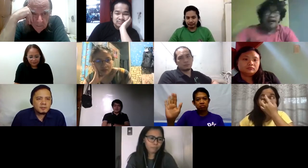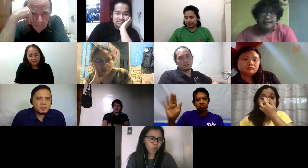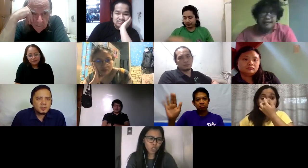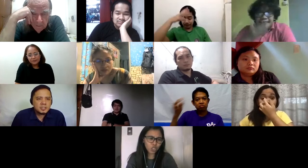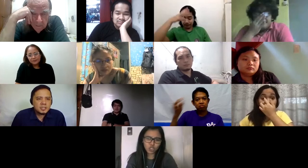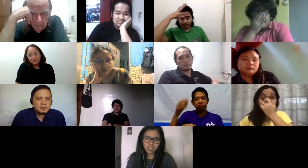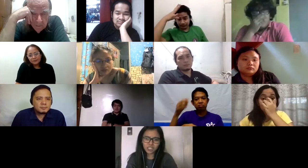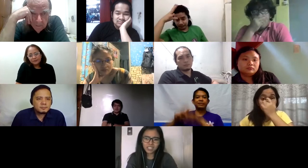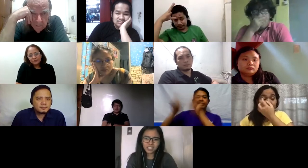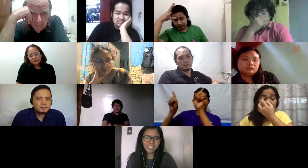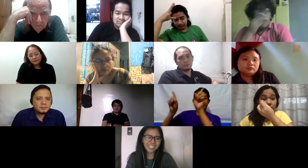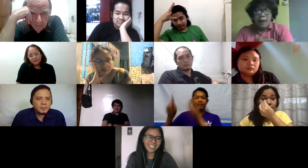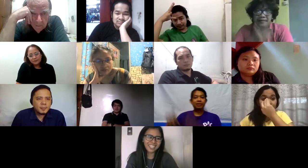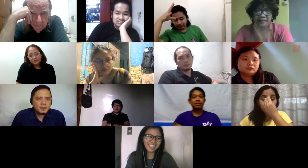advocacy,